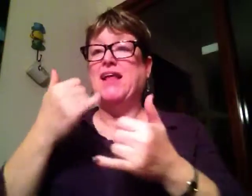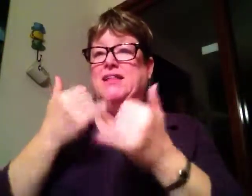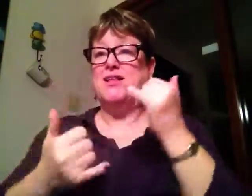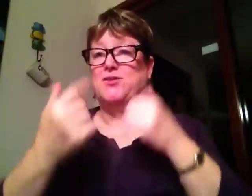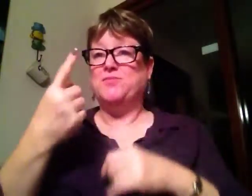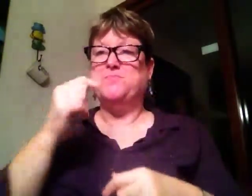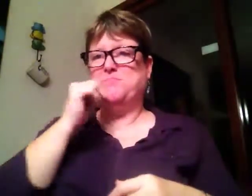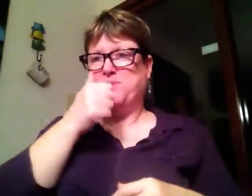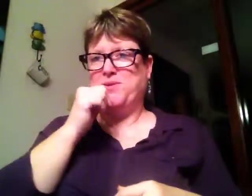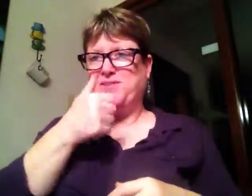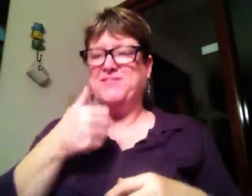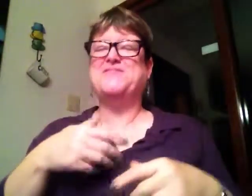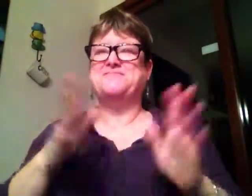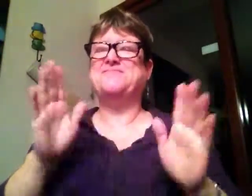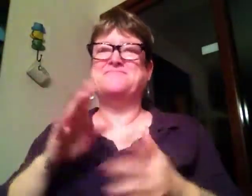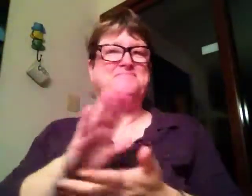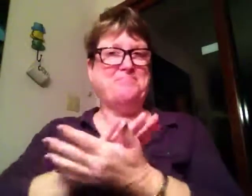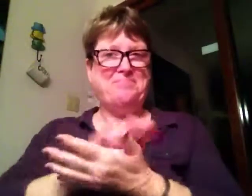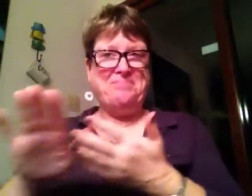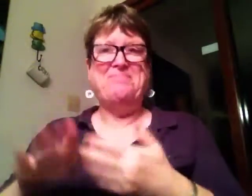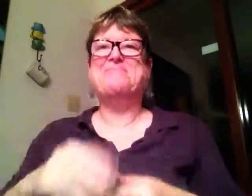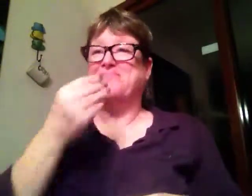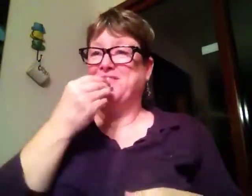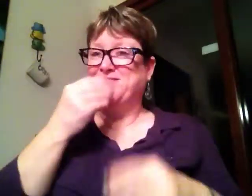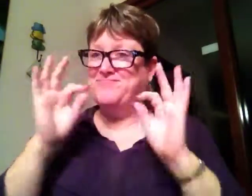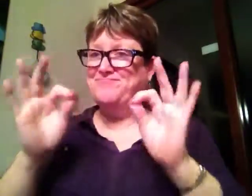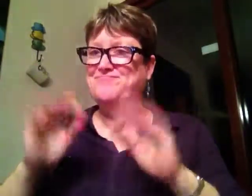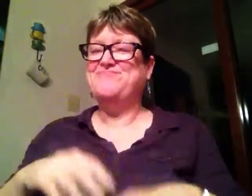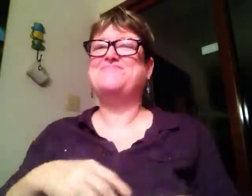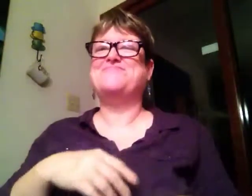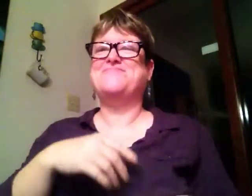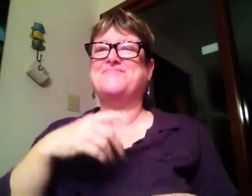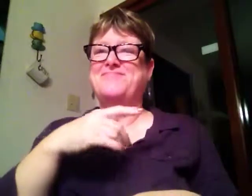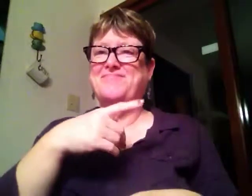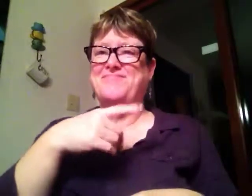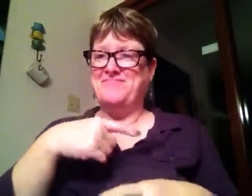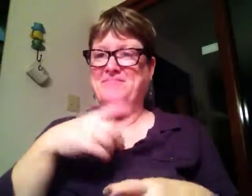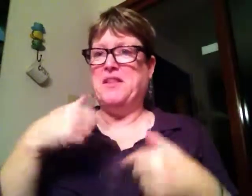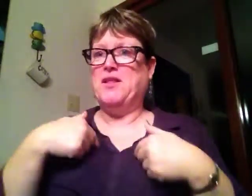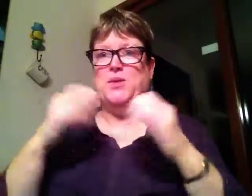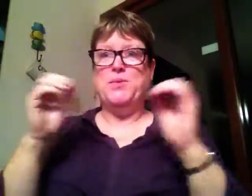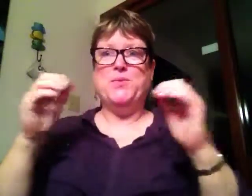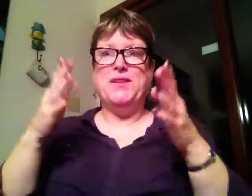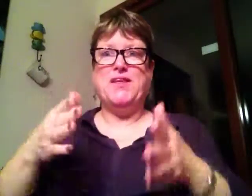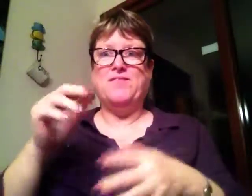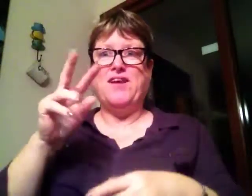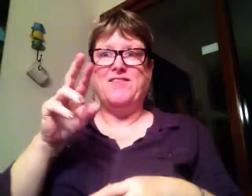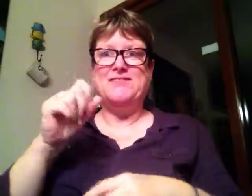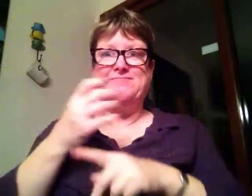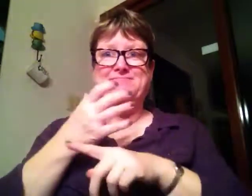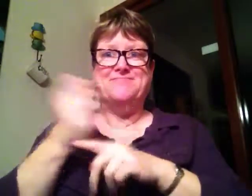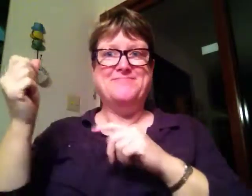ten days of misery. We noticed the little ones around Helena. Turns out she's the mother of nine.